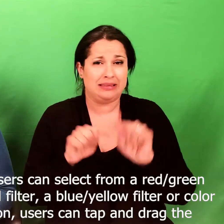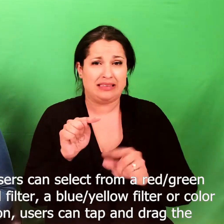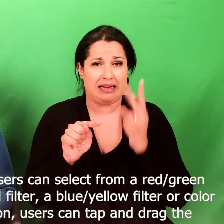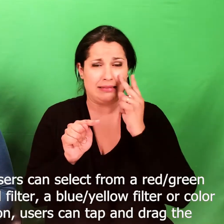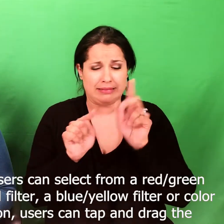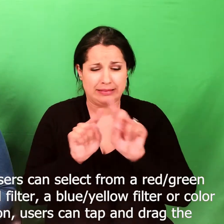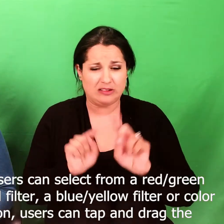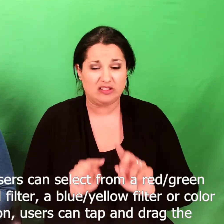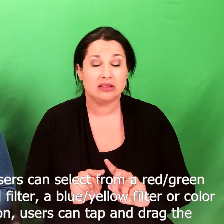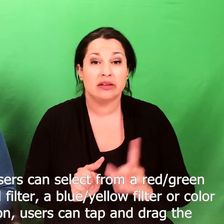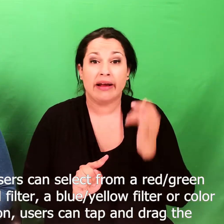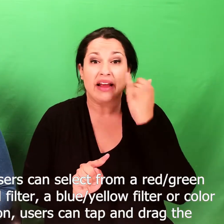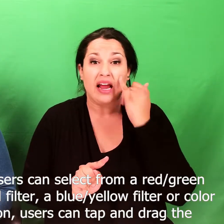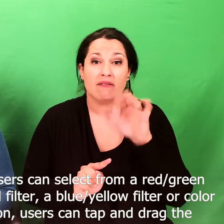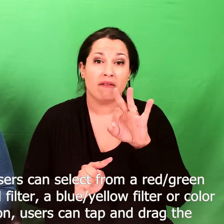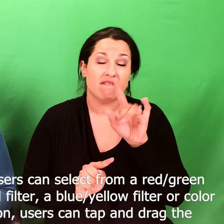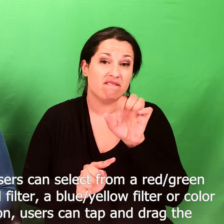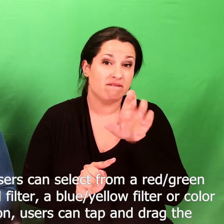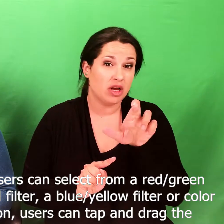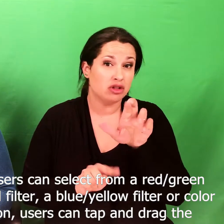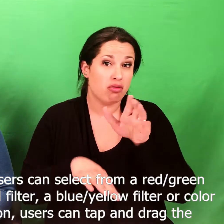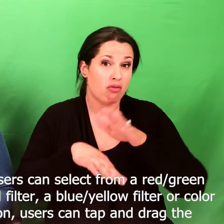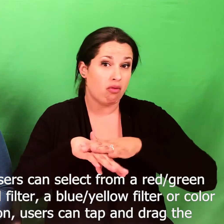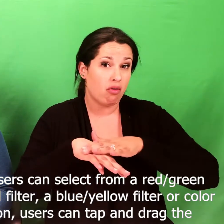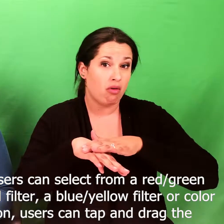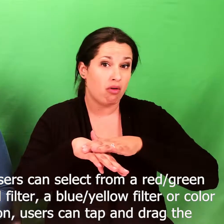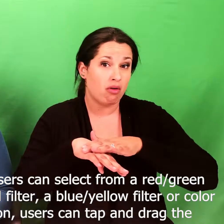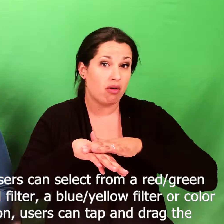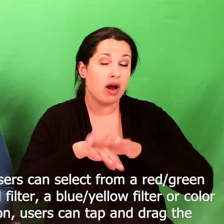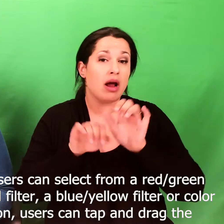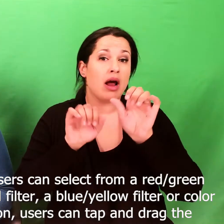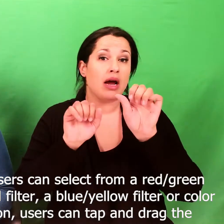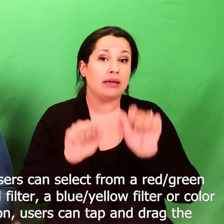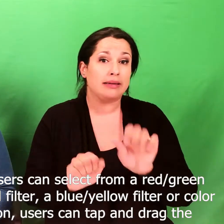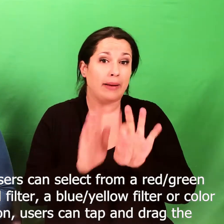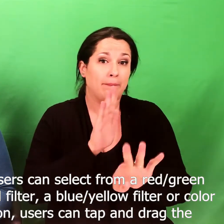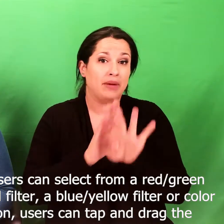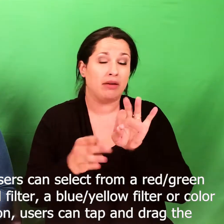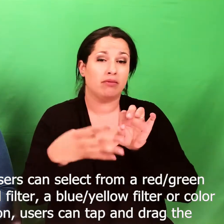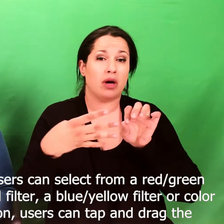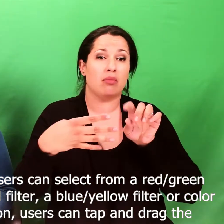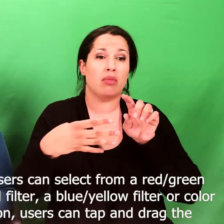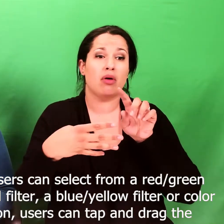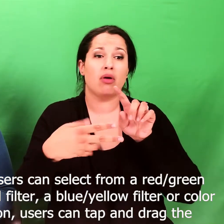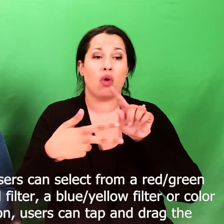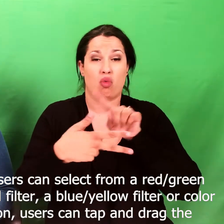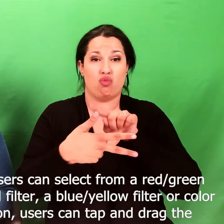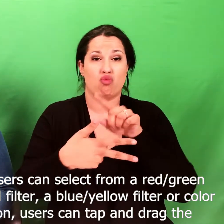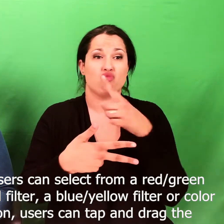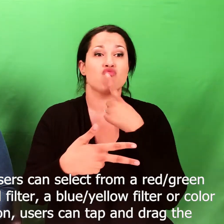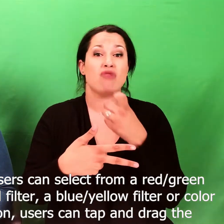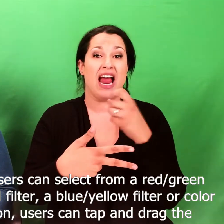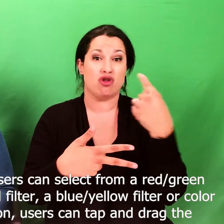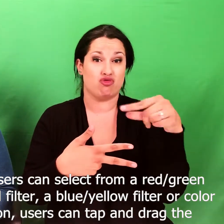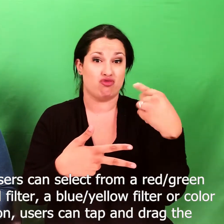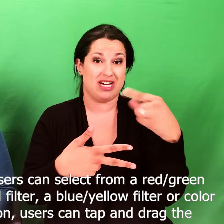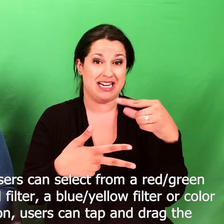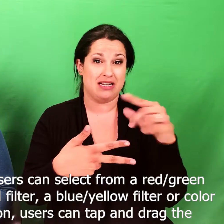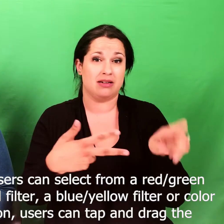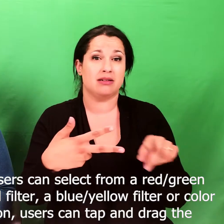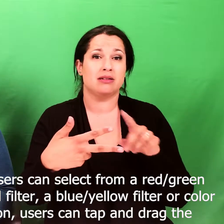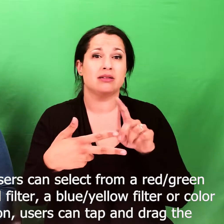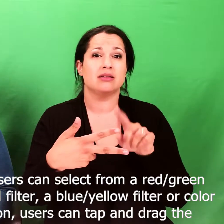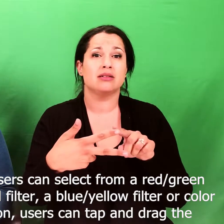users can select from a red-green filter, a green-red filter,